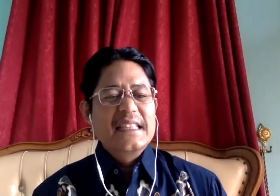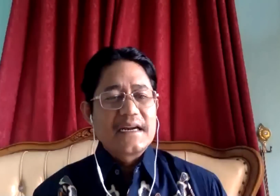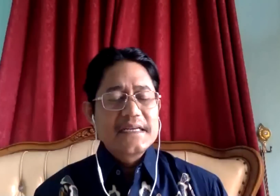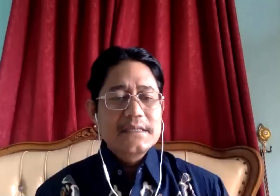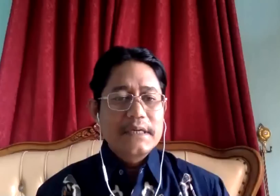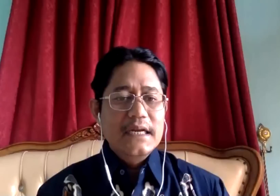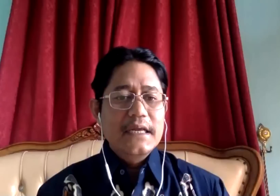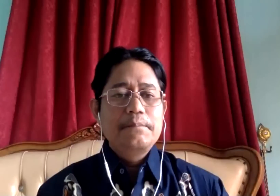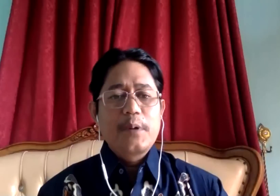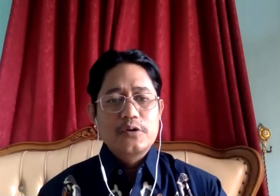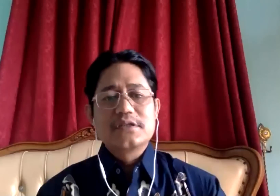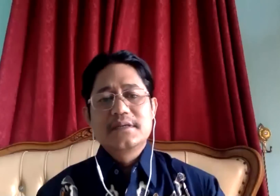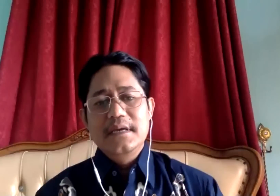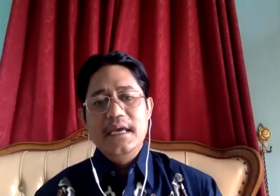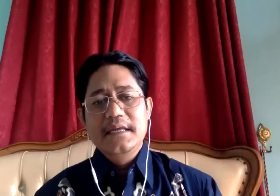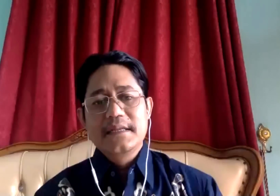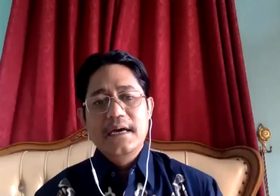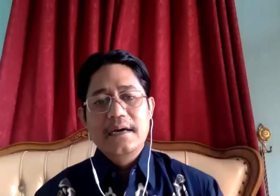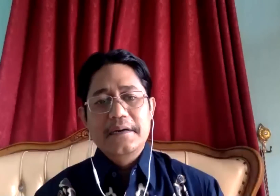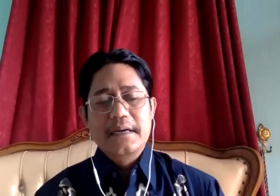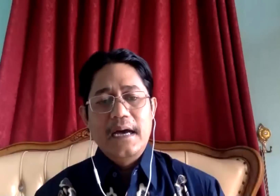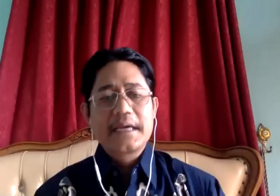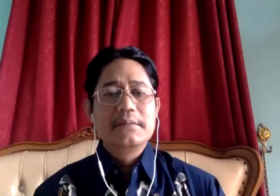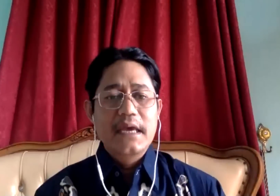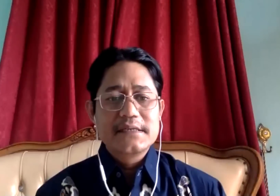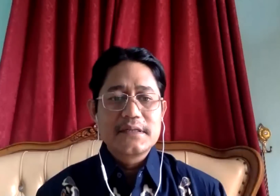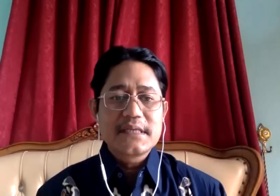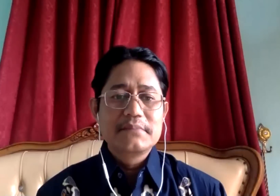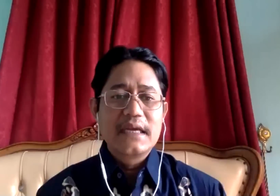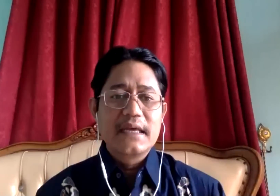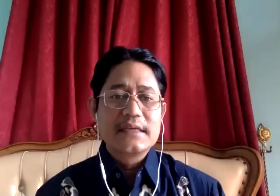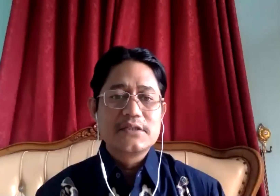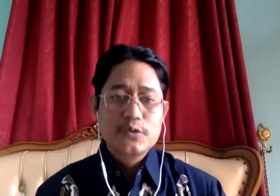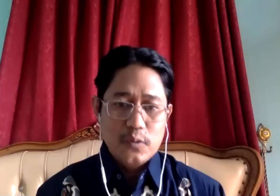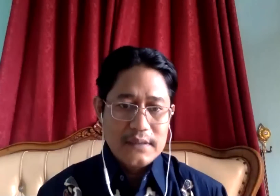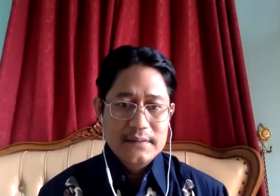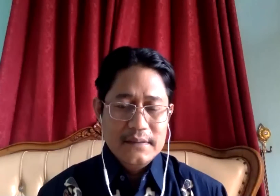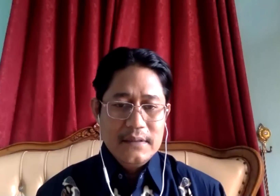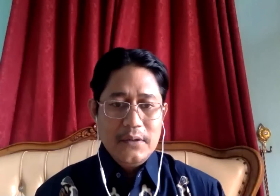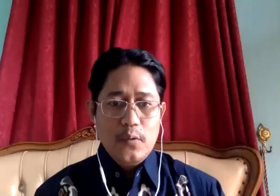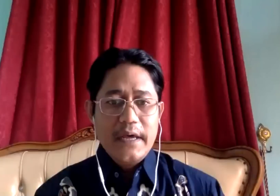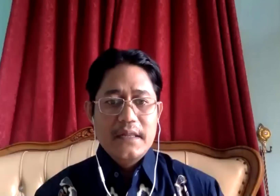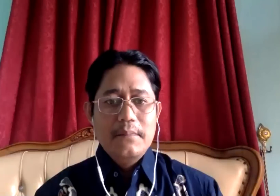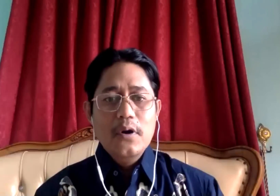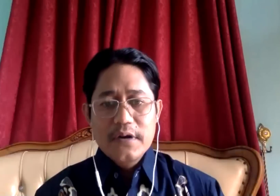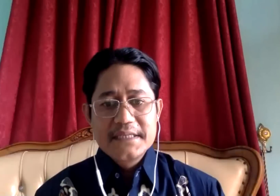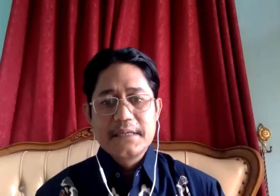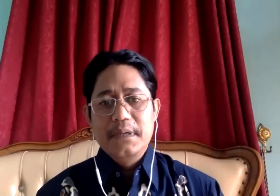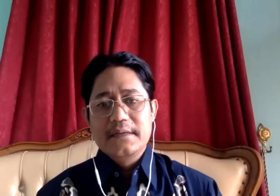that interdisciplinary approach in the academia is not something that is usual, where